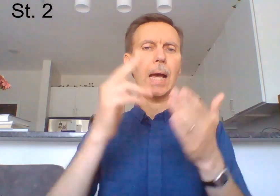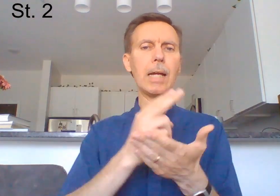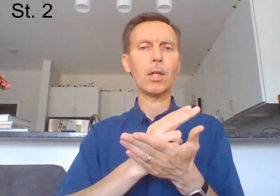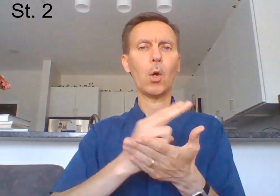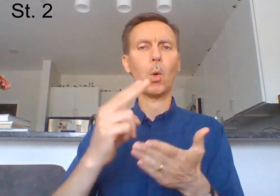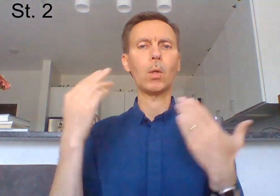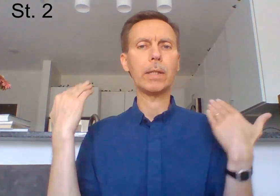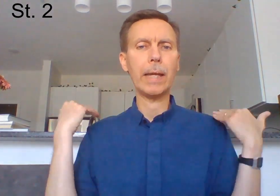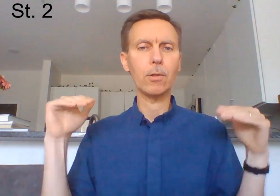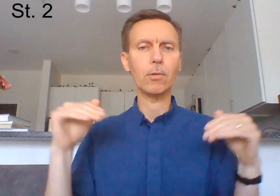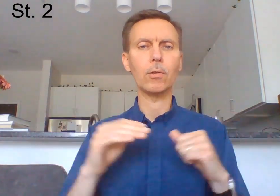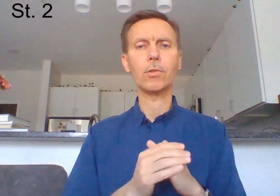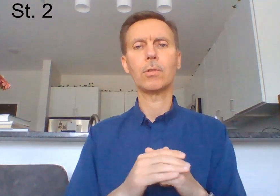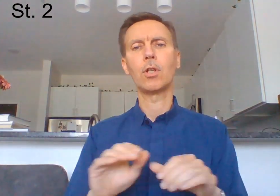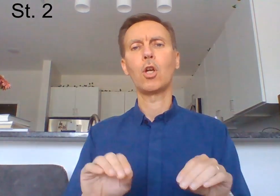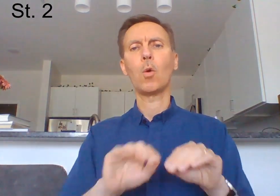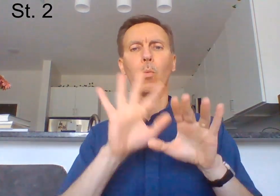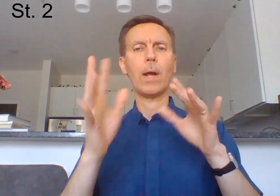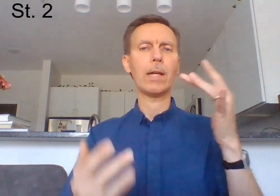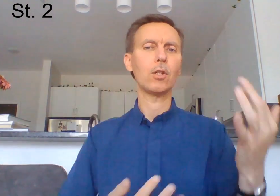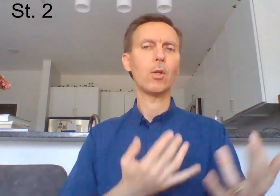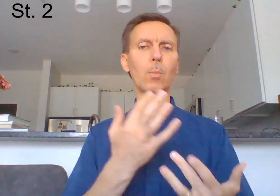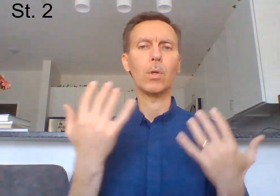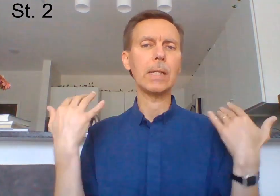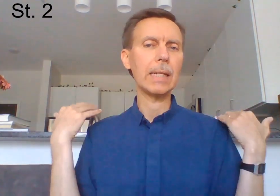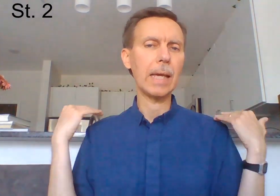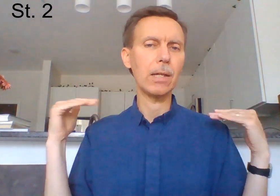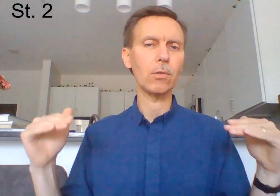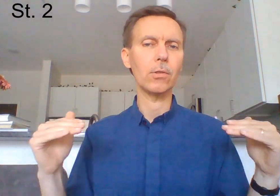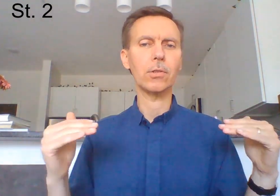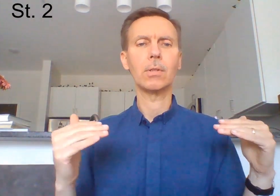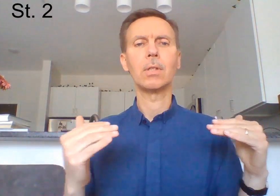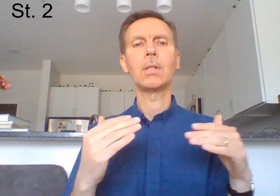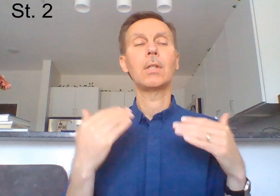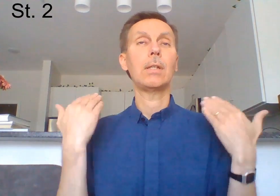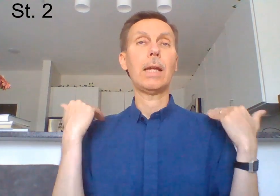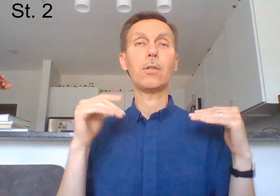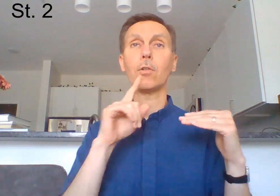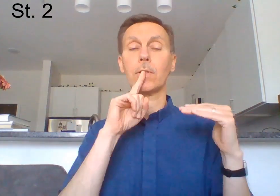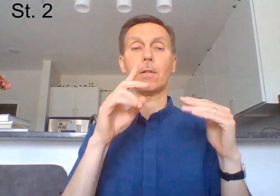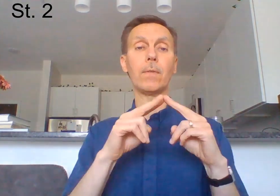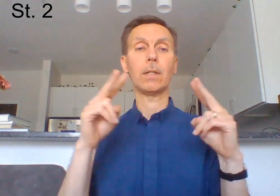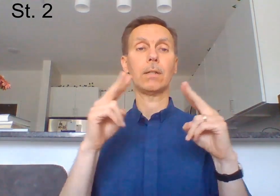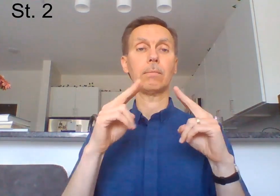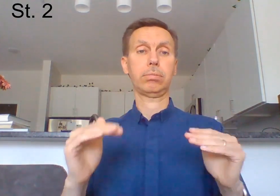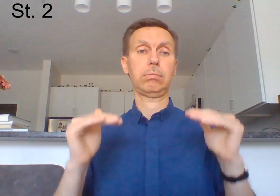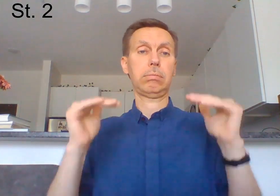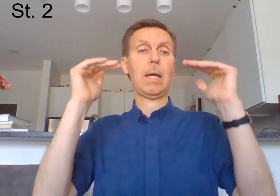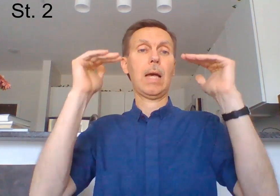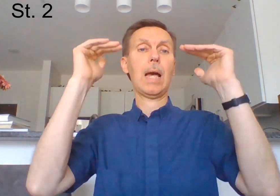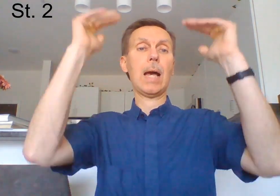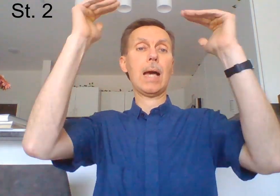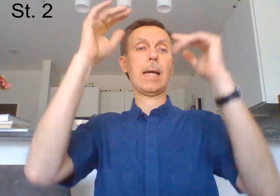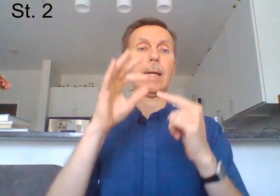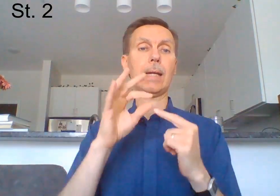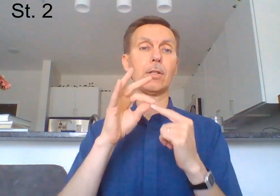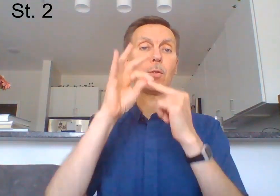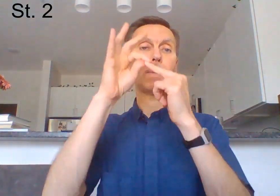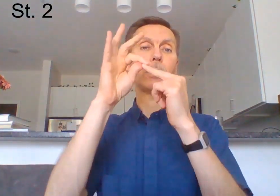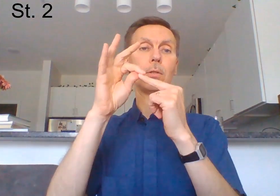High, holy angels, bright, burning angels, angels that are very high and